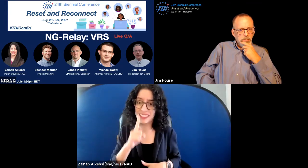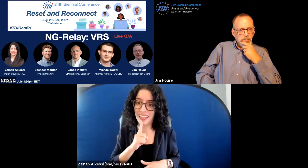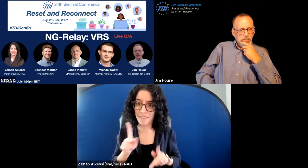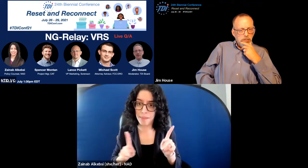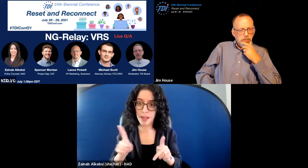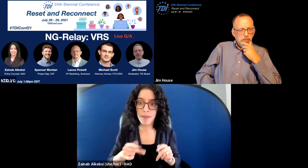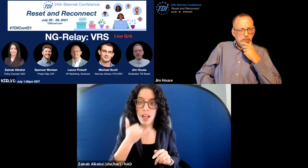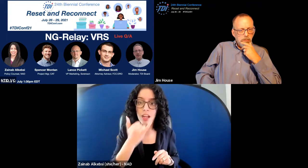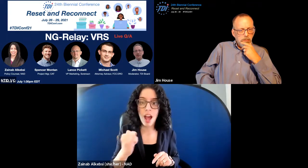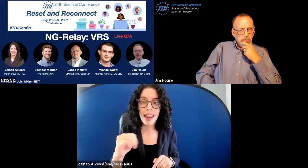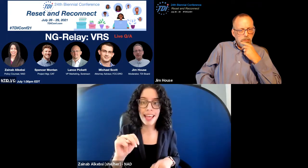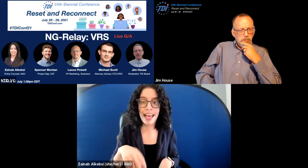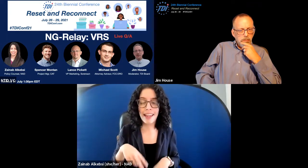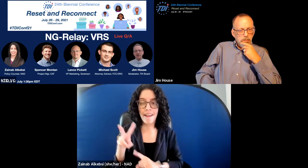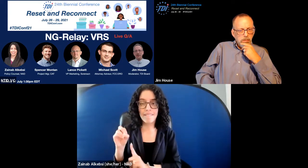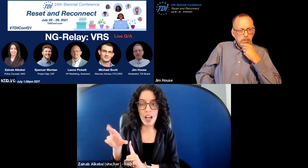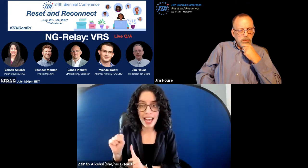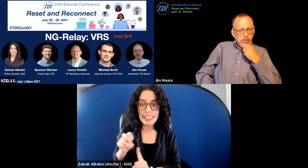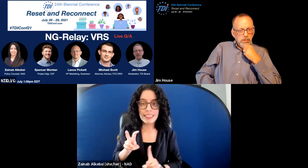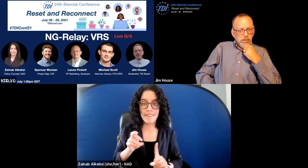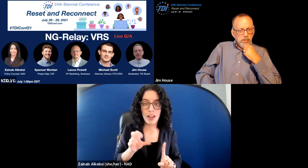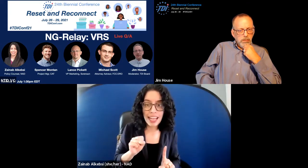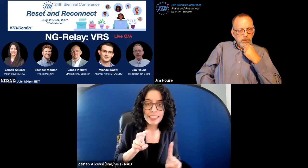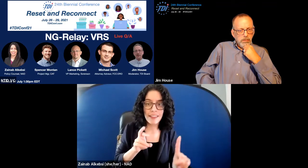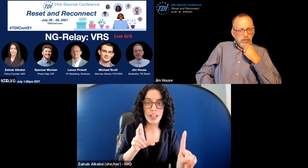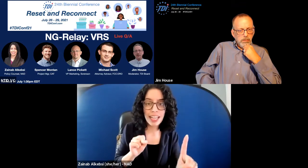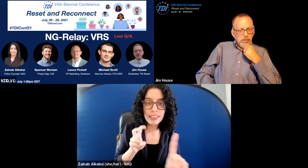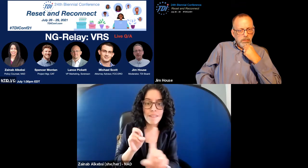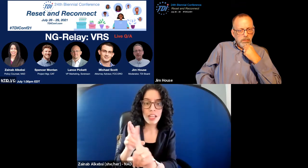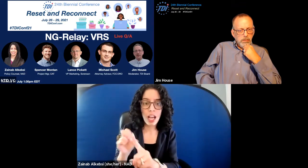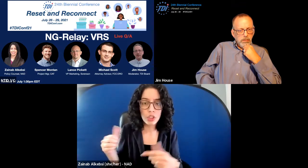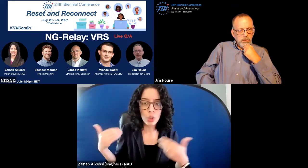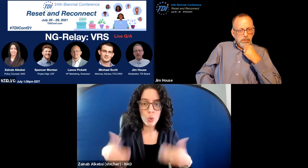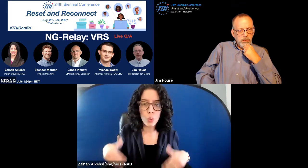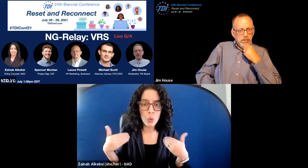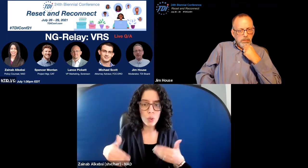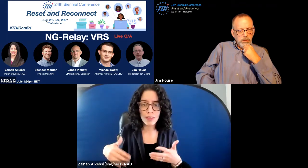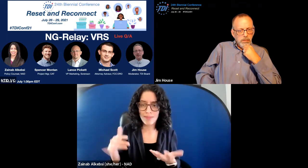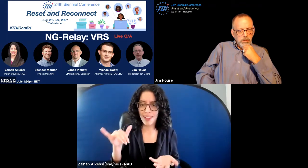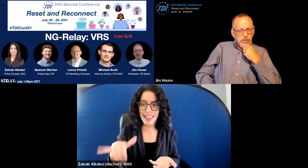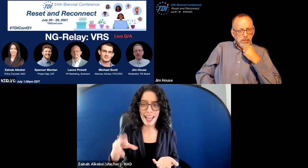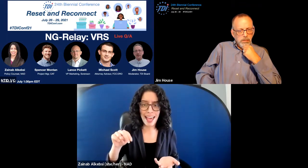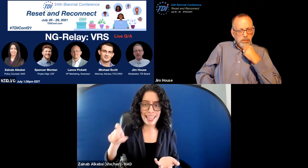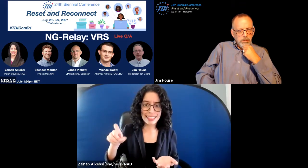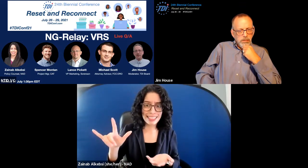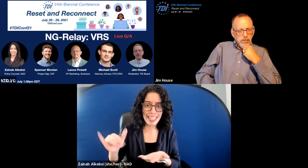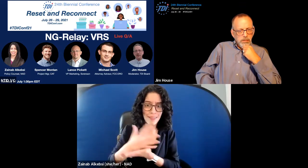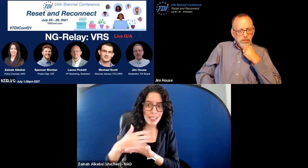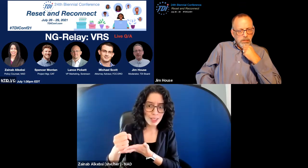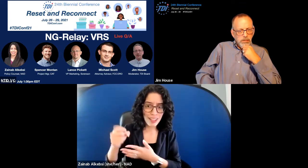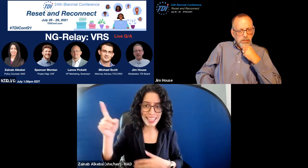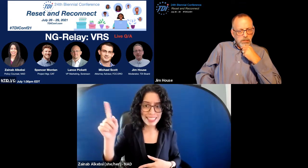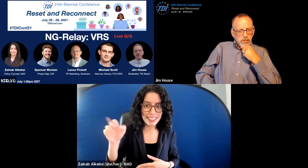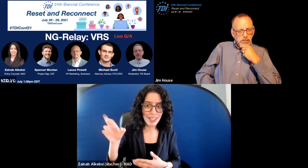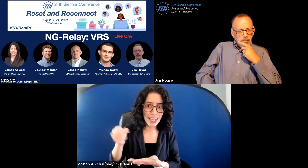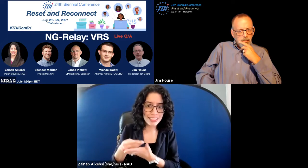people calling in, 5 deaf people calling in, and if all of them to use VRS, whoa,